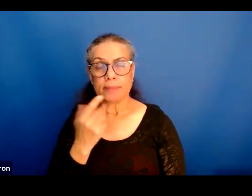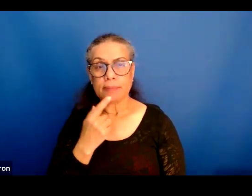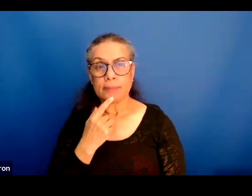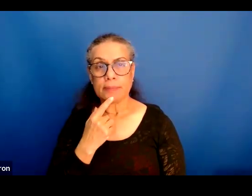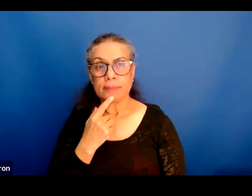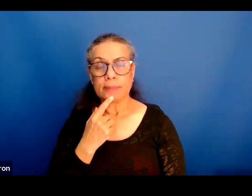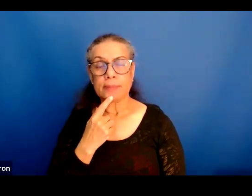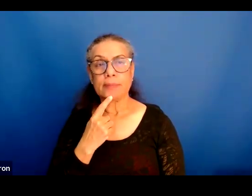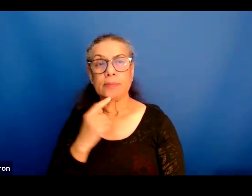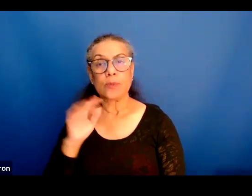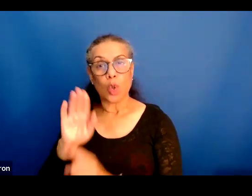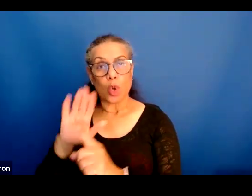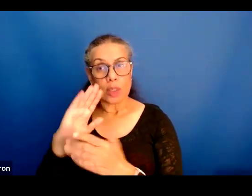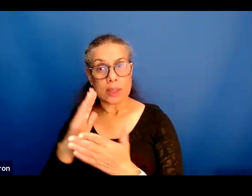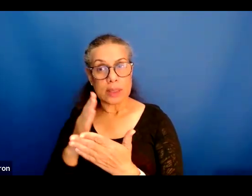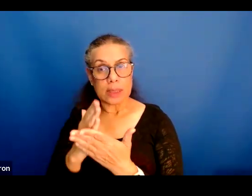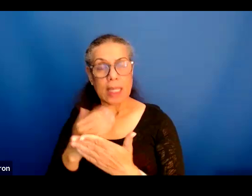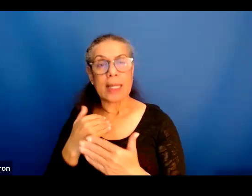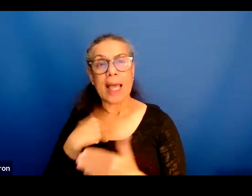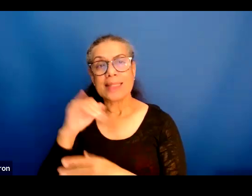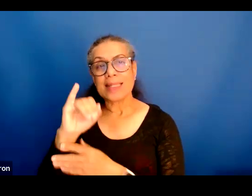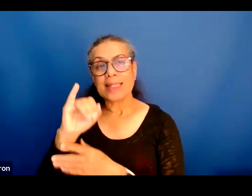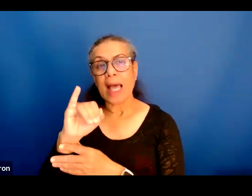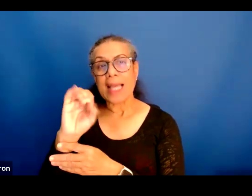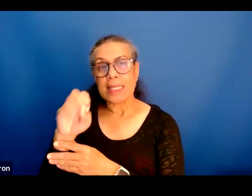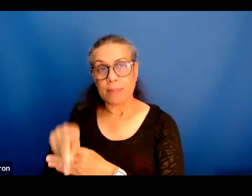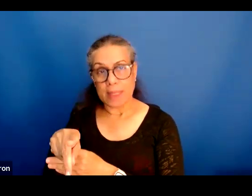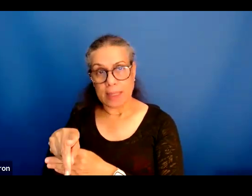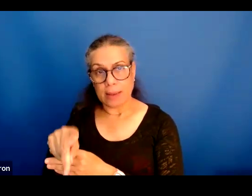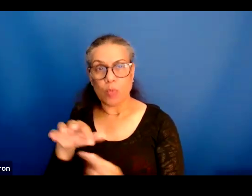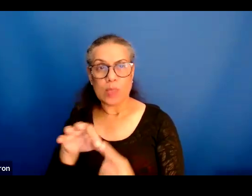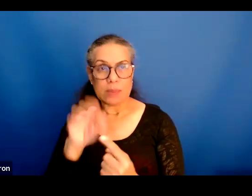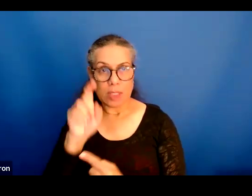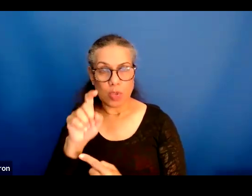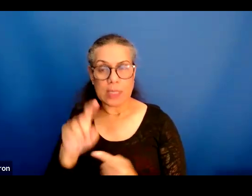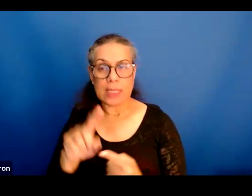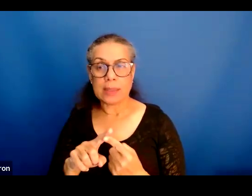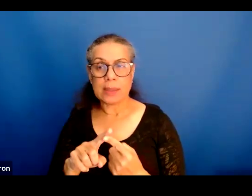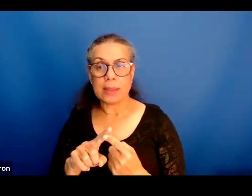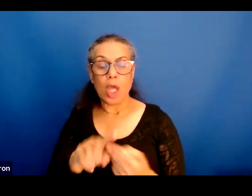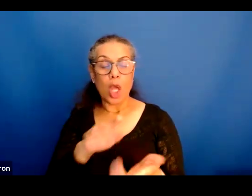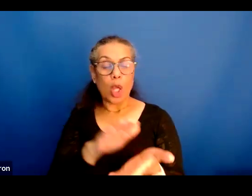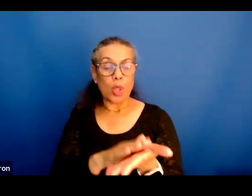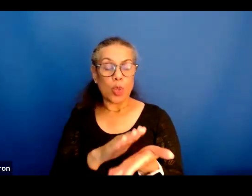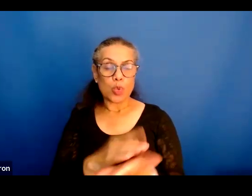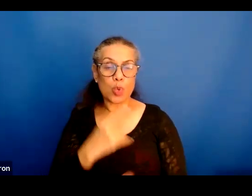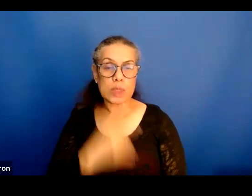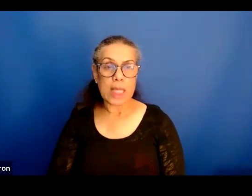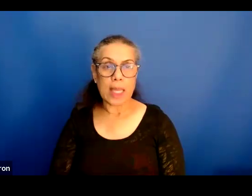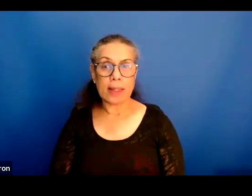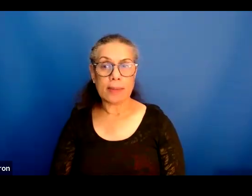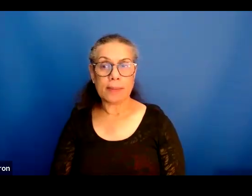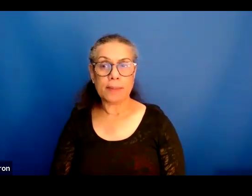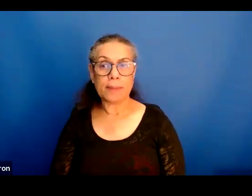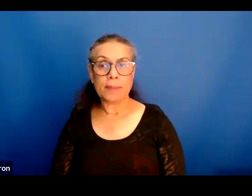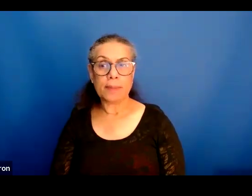her son have IP, right? And then the school say you need